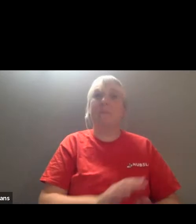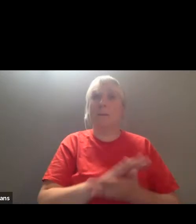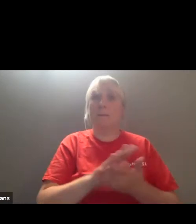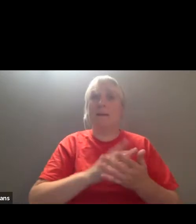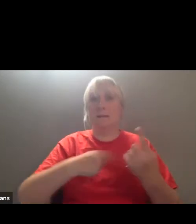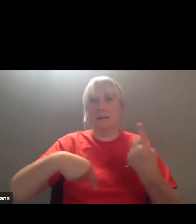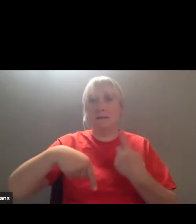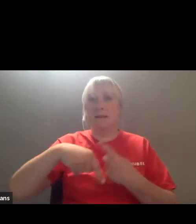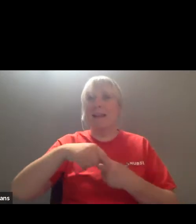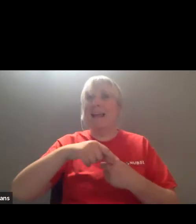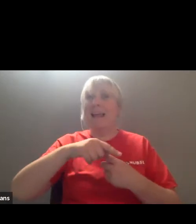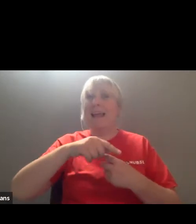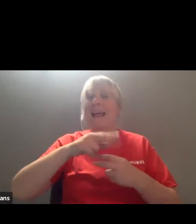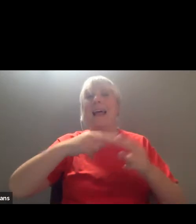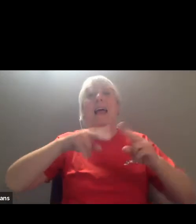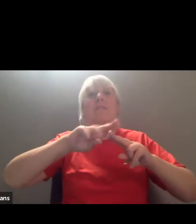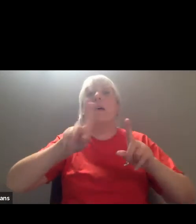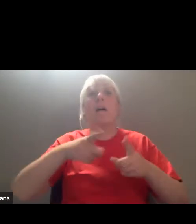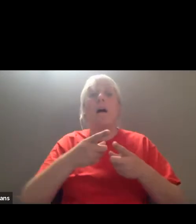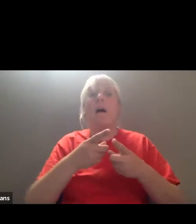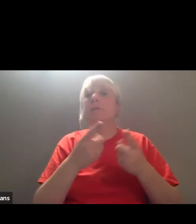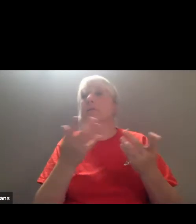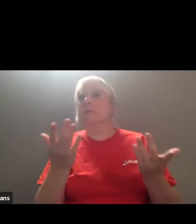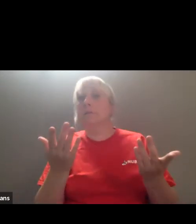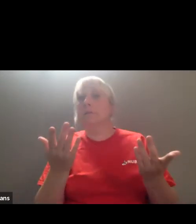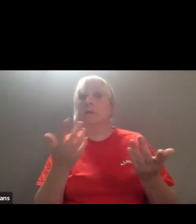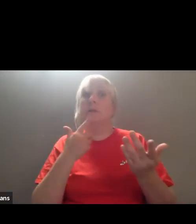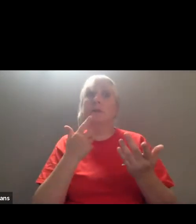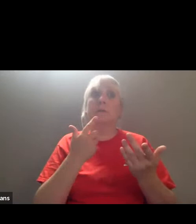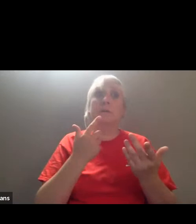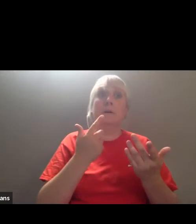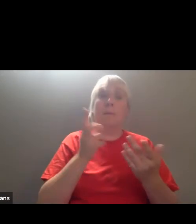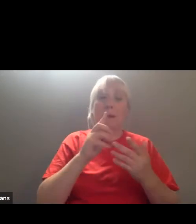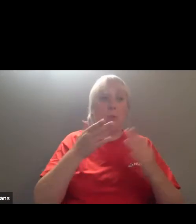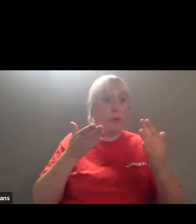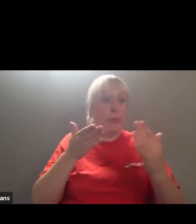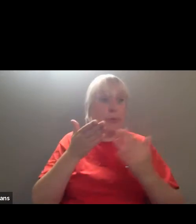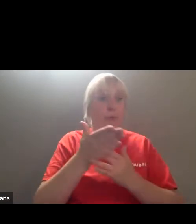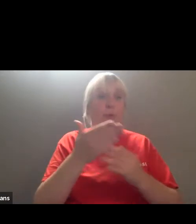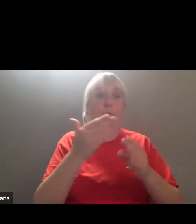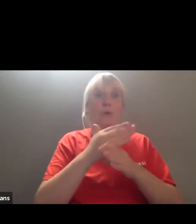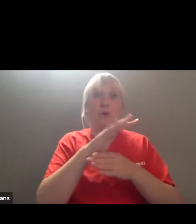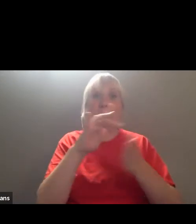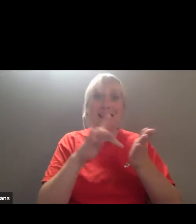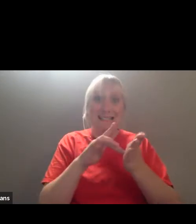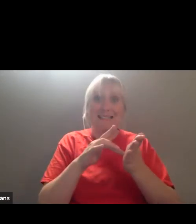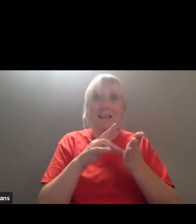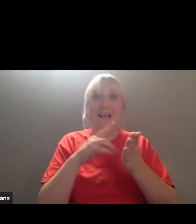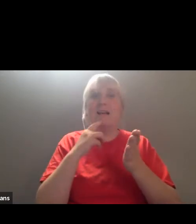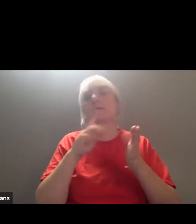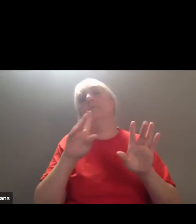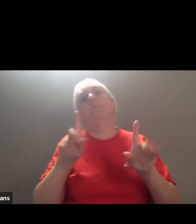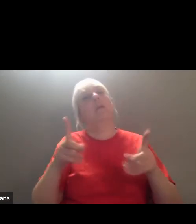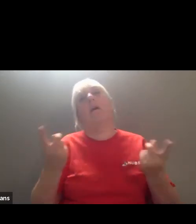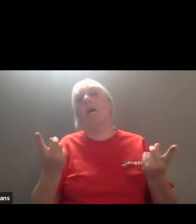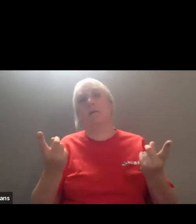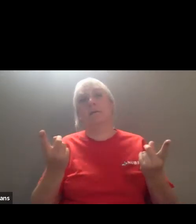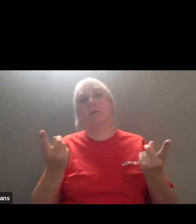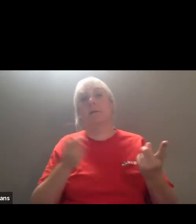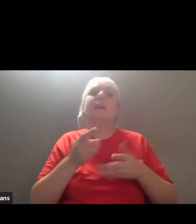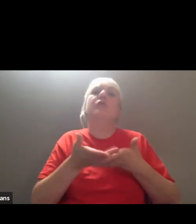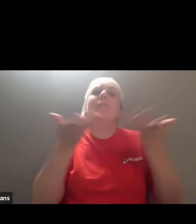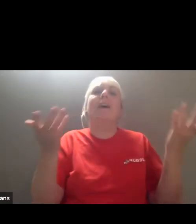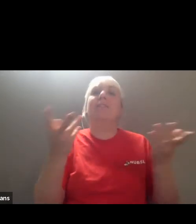can't put enough people through the job centres safely, then they shouldn't put anyone through it, because it would be absolutely unfair for some people to